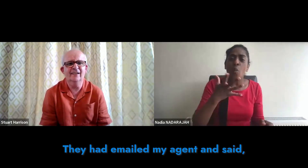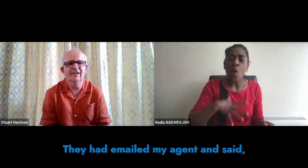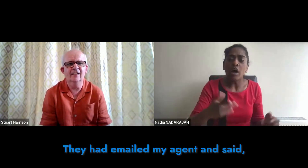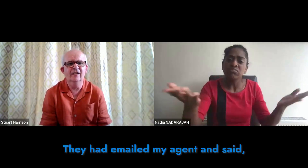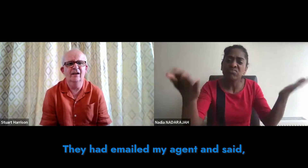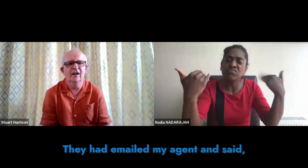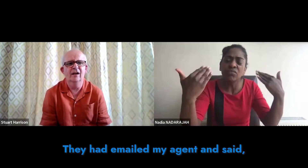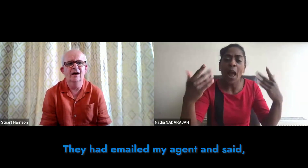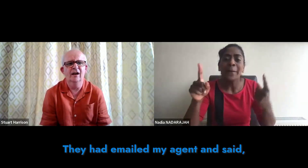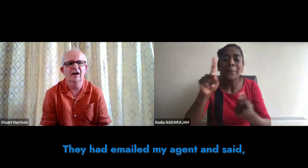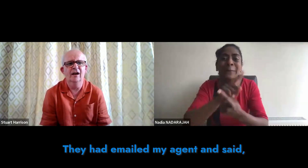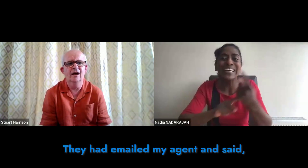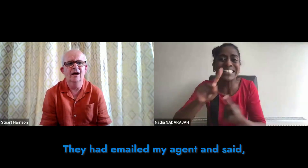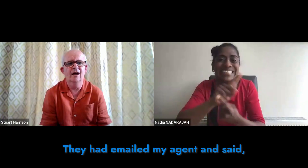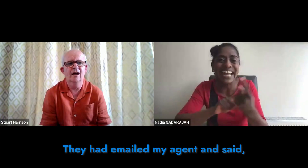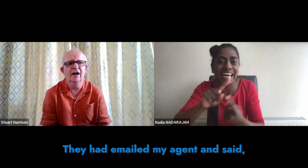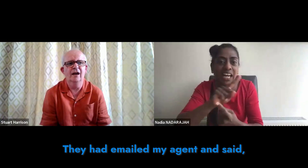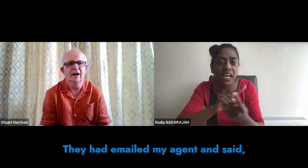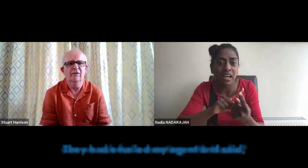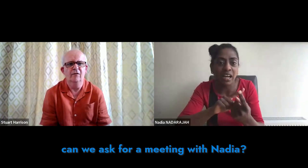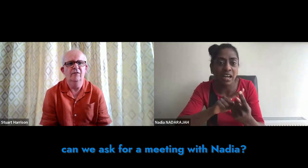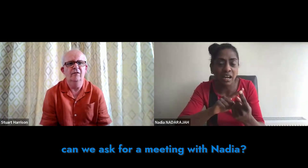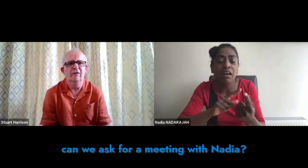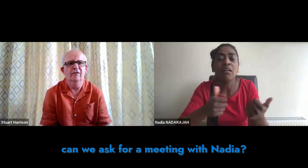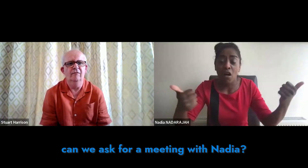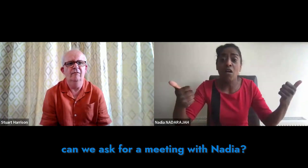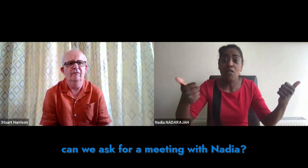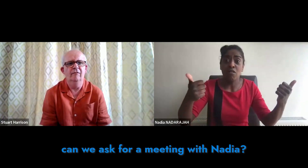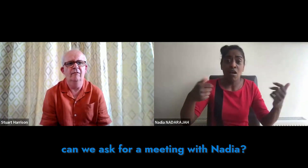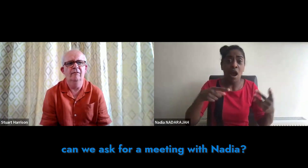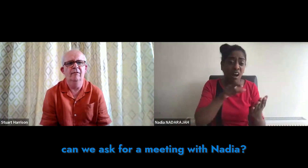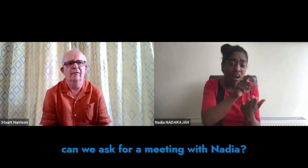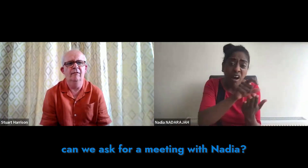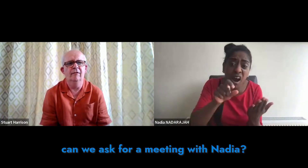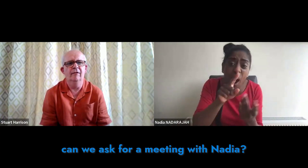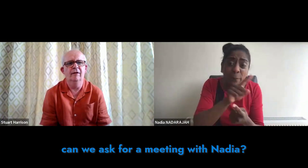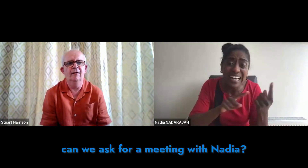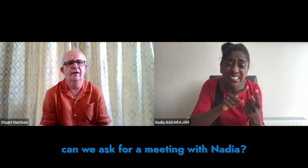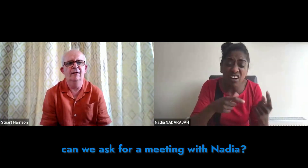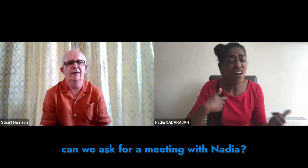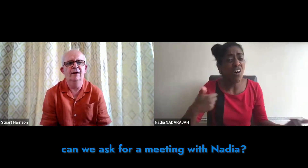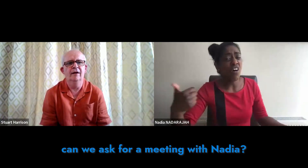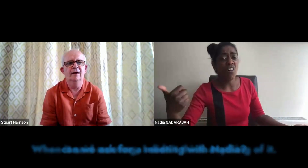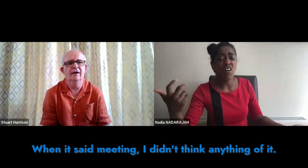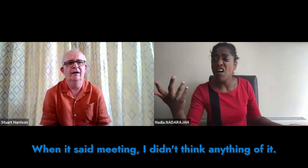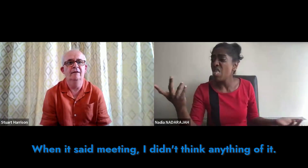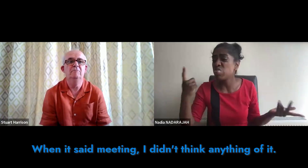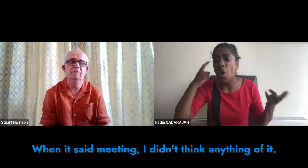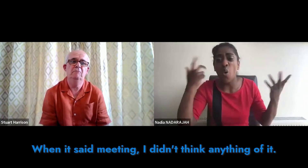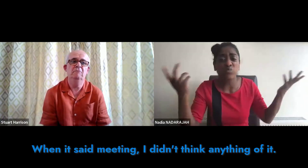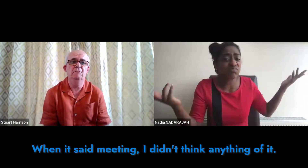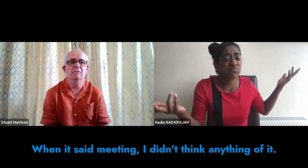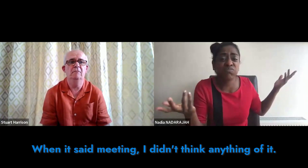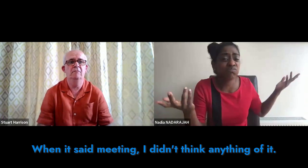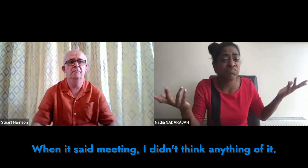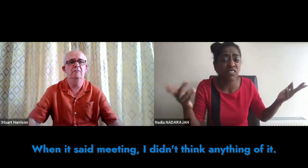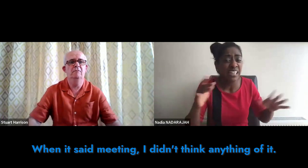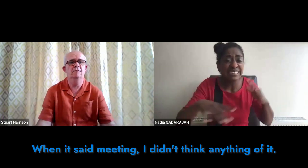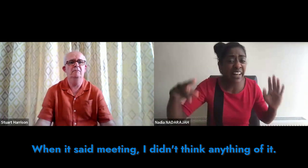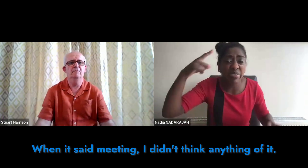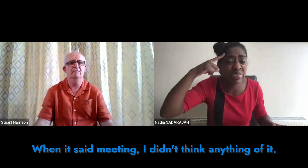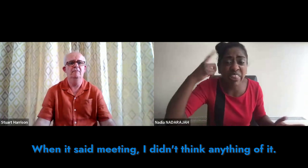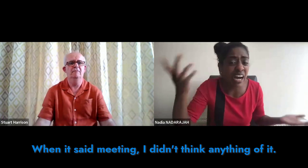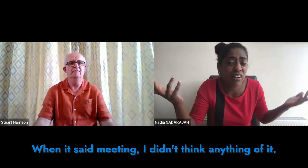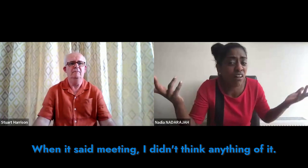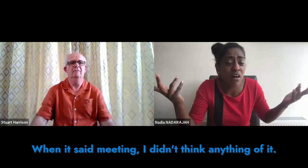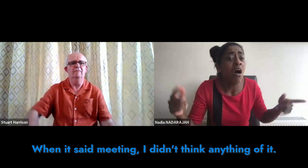And they had emailed my agent and said, can we ask for a meeting with Nadia? When it said meeting,